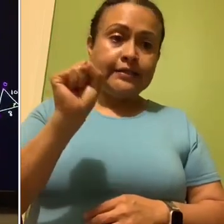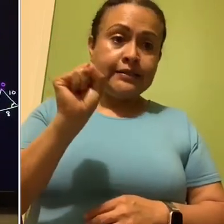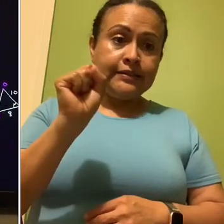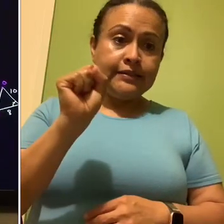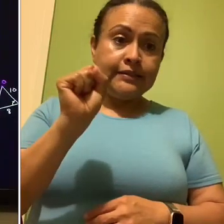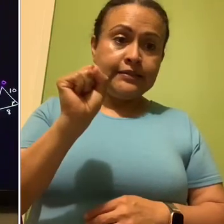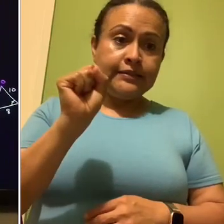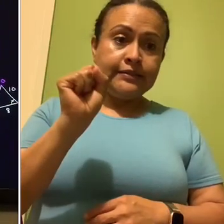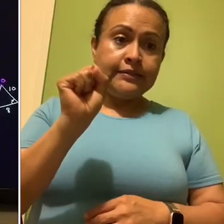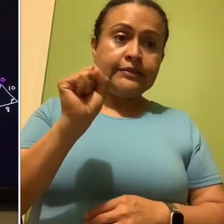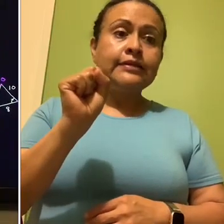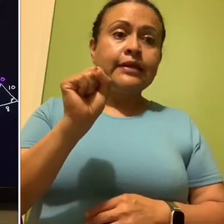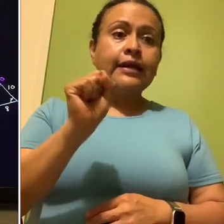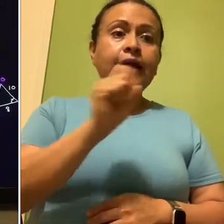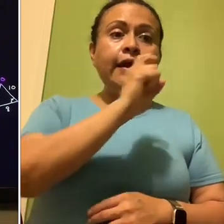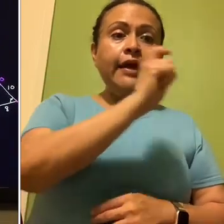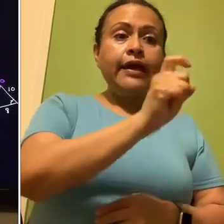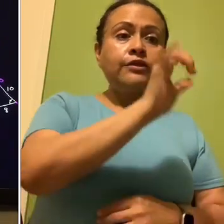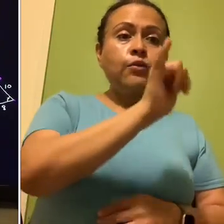XTS.